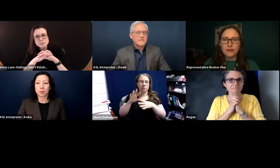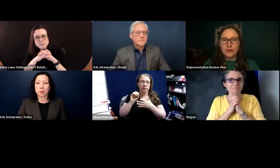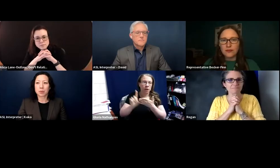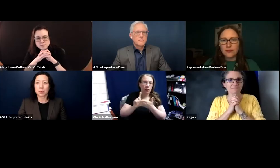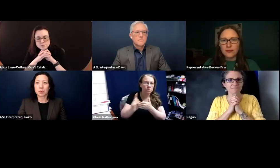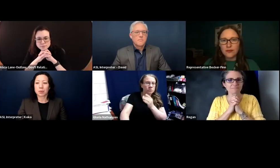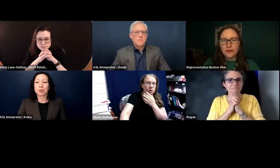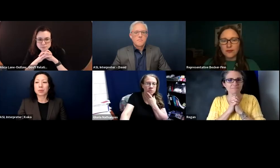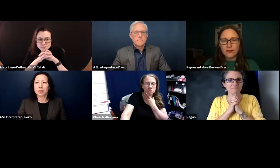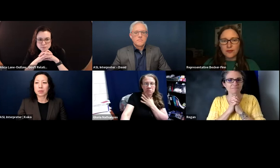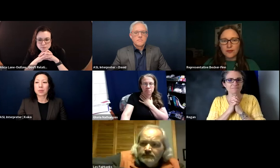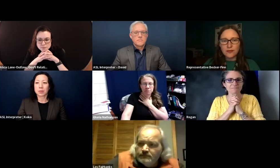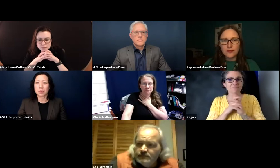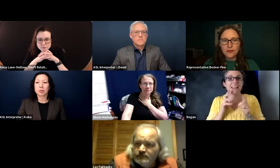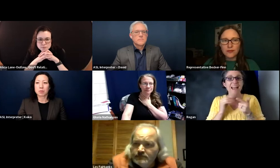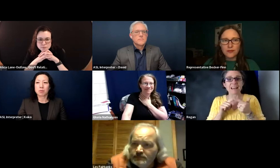Les?